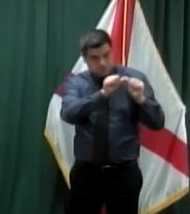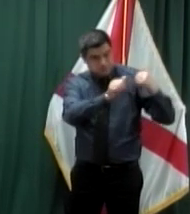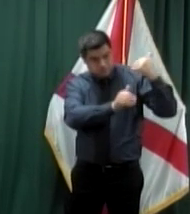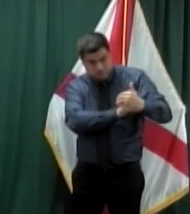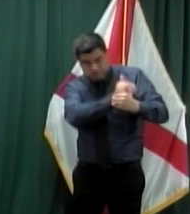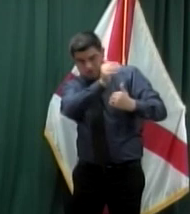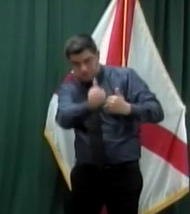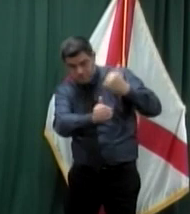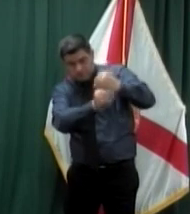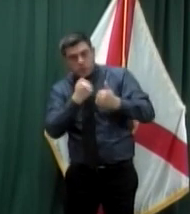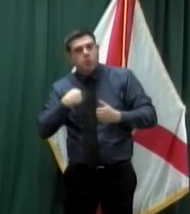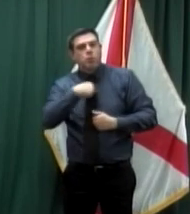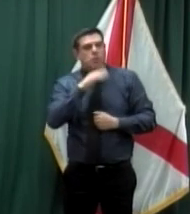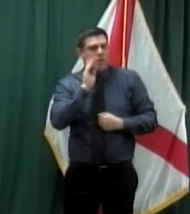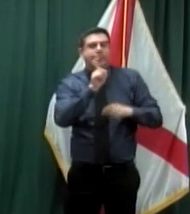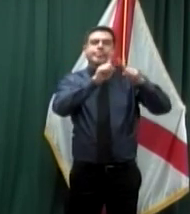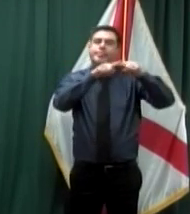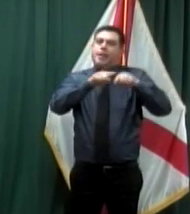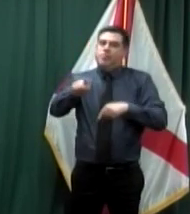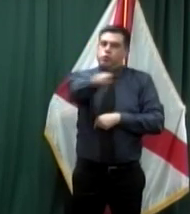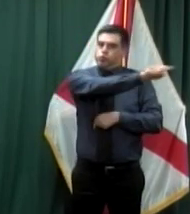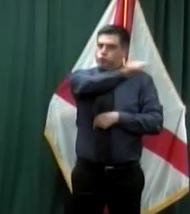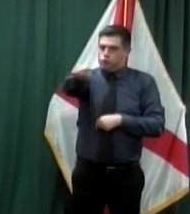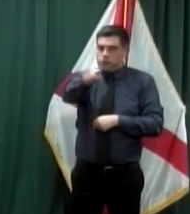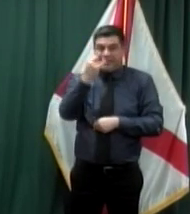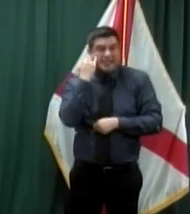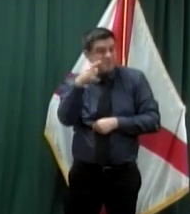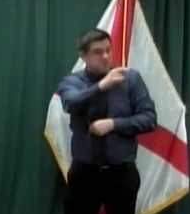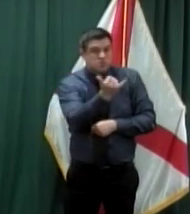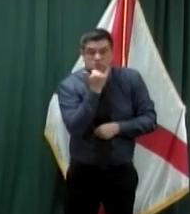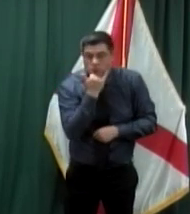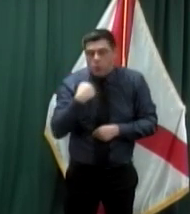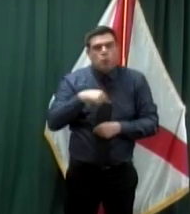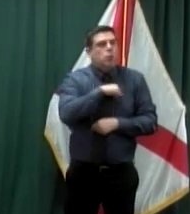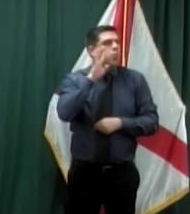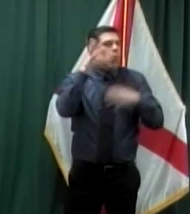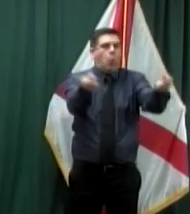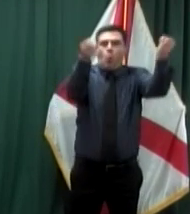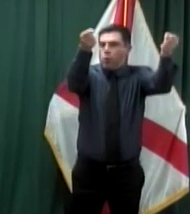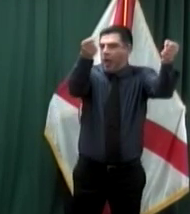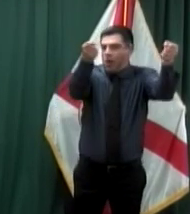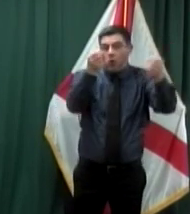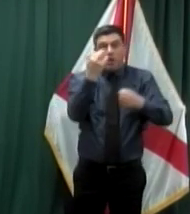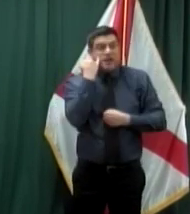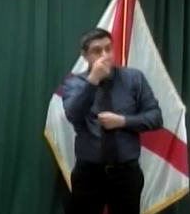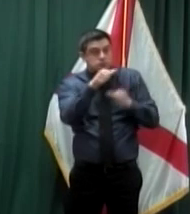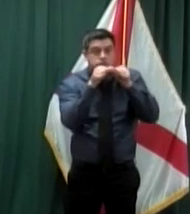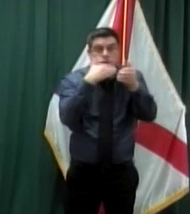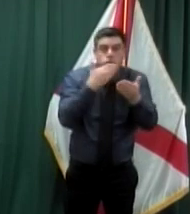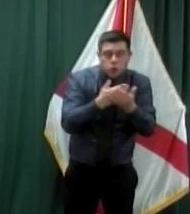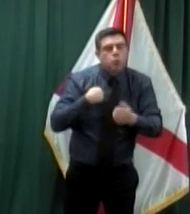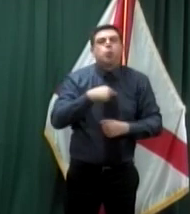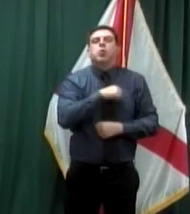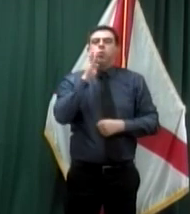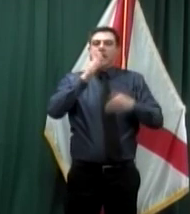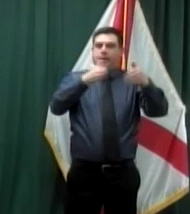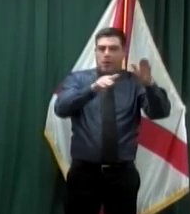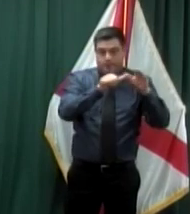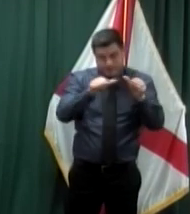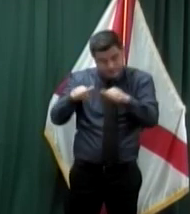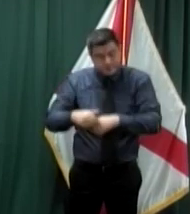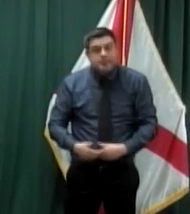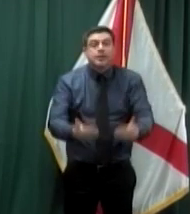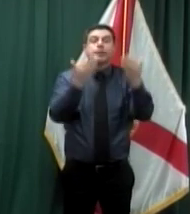get more opened up here in the state of Florida. So with that, I again thank everybody for being here on behalf of the 7 cities, the Seminole